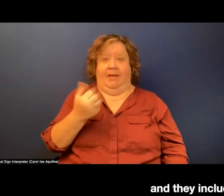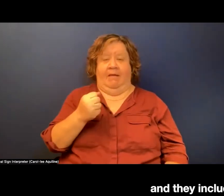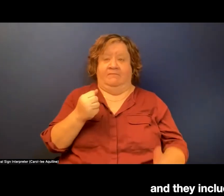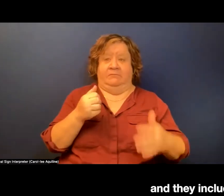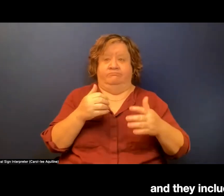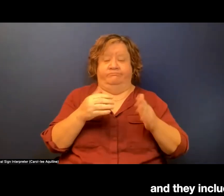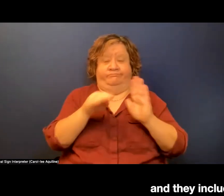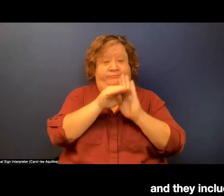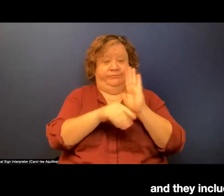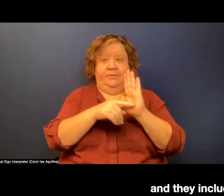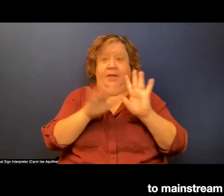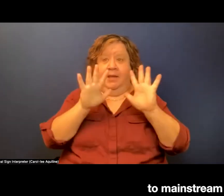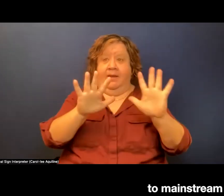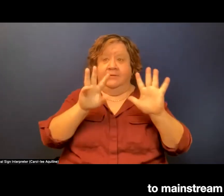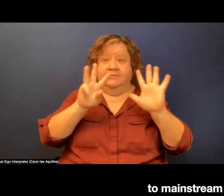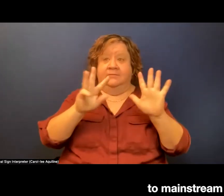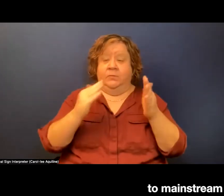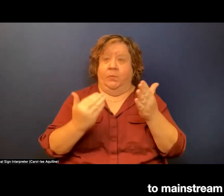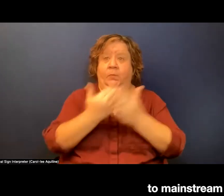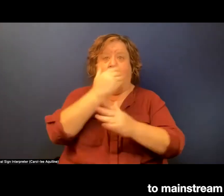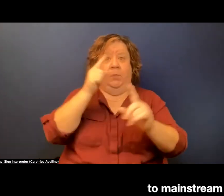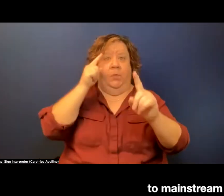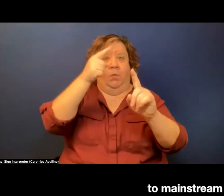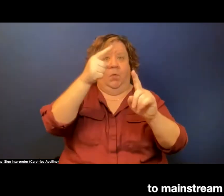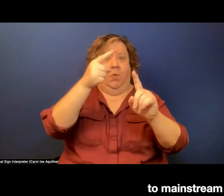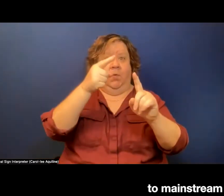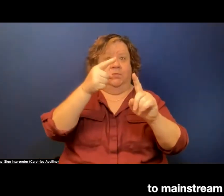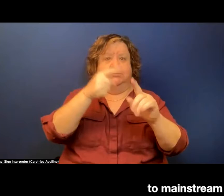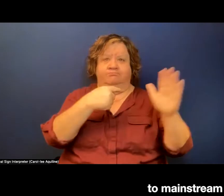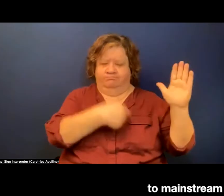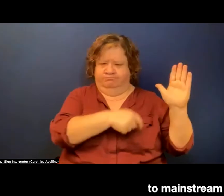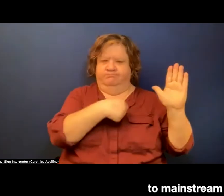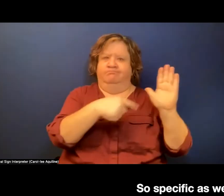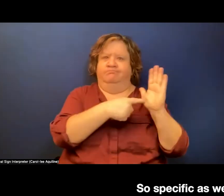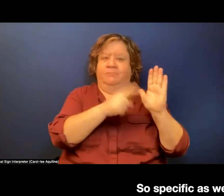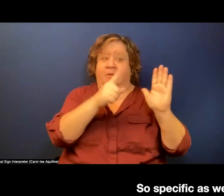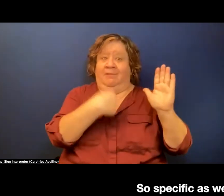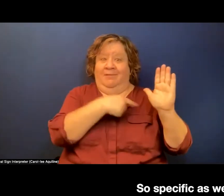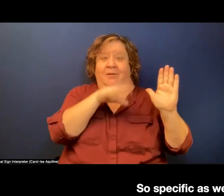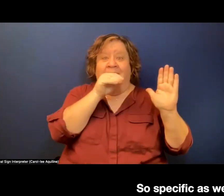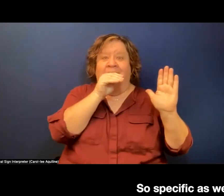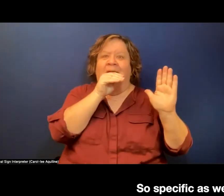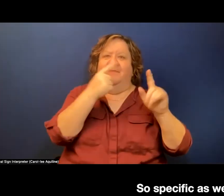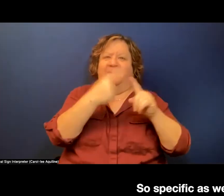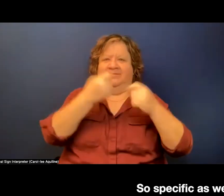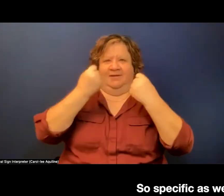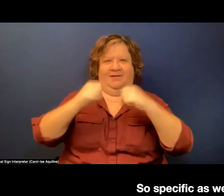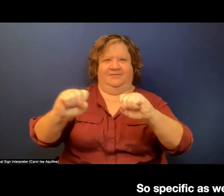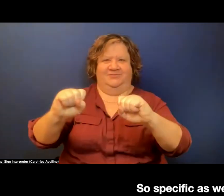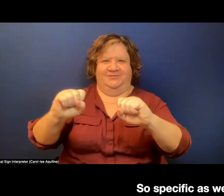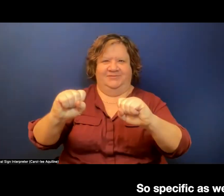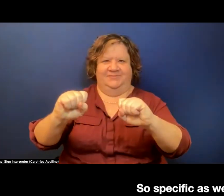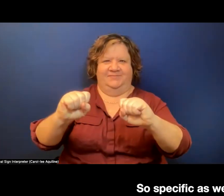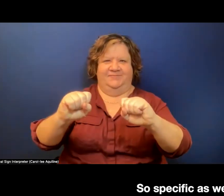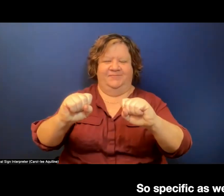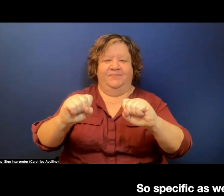specific action as well as commitments to mainstream following the twin track approach in strategy, so specific as well